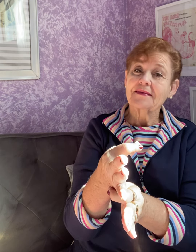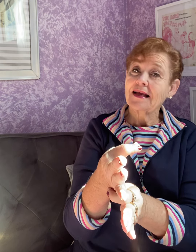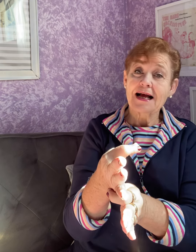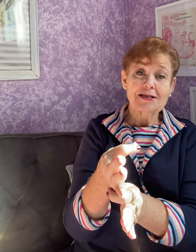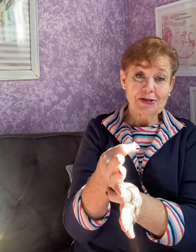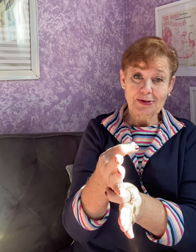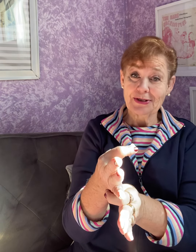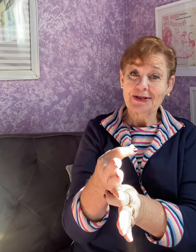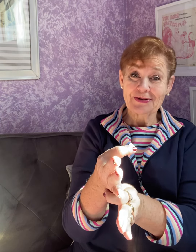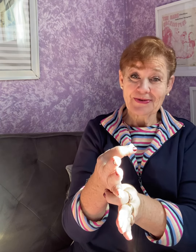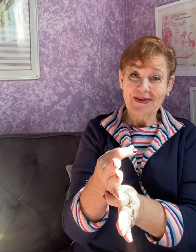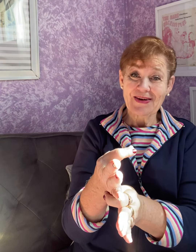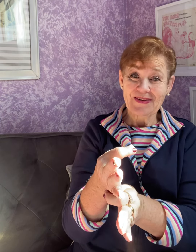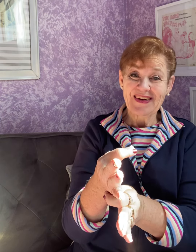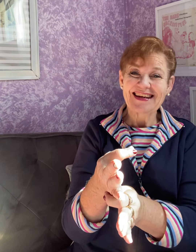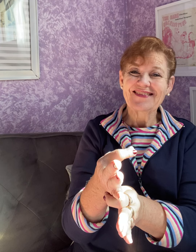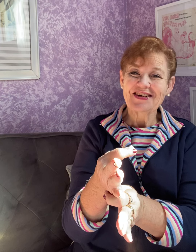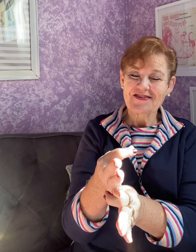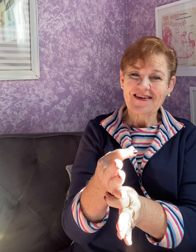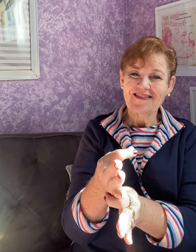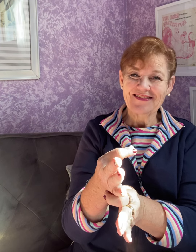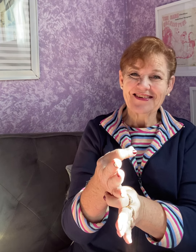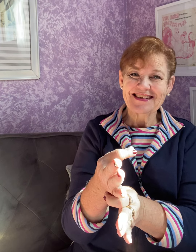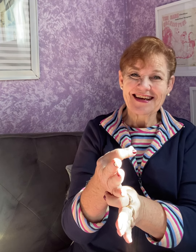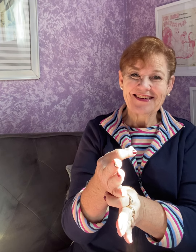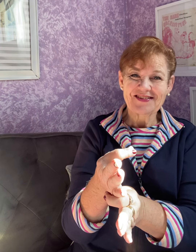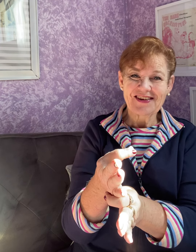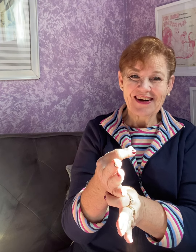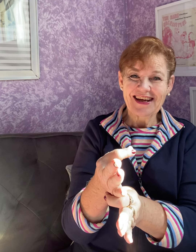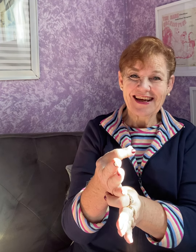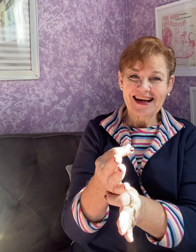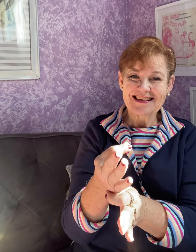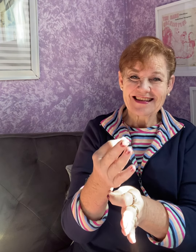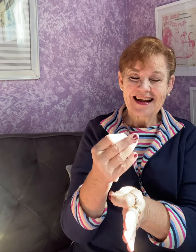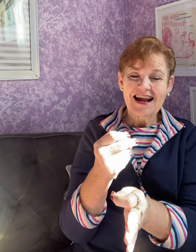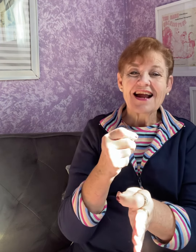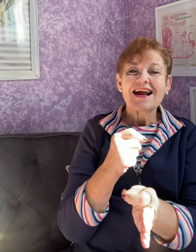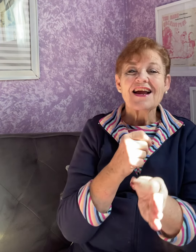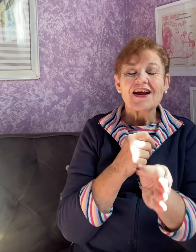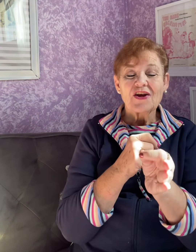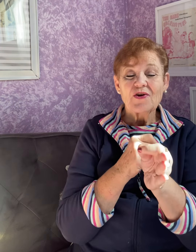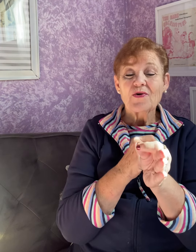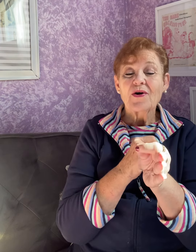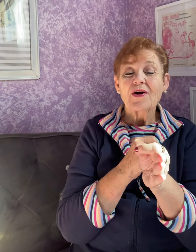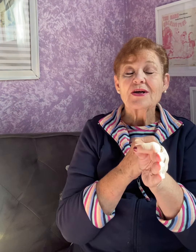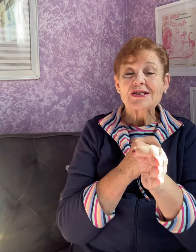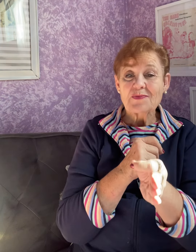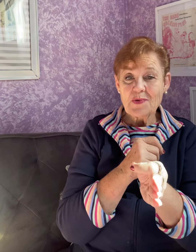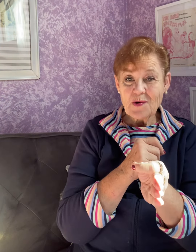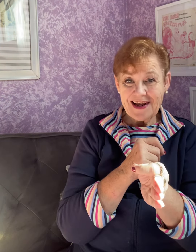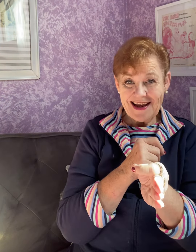I still didn't do that correct. Let me try one more time. Sorry, guys. Your supporting